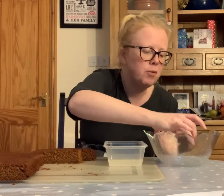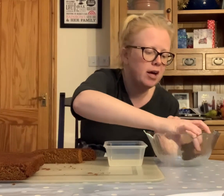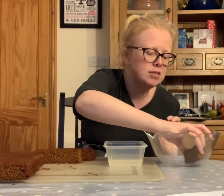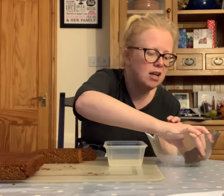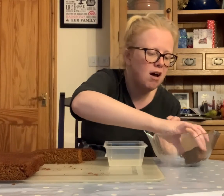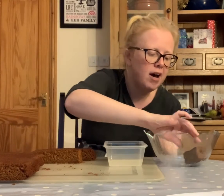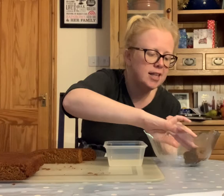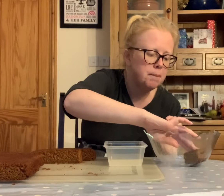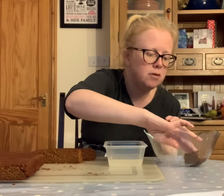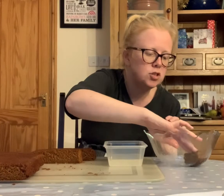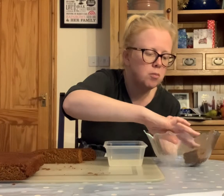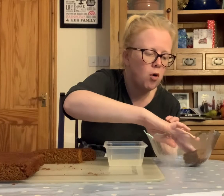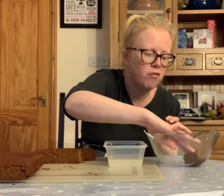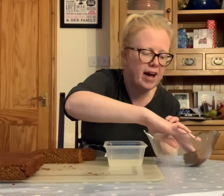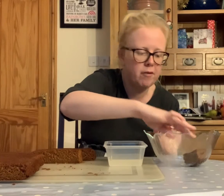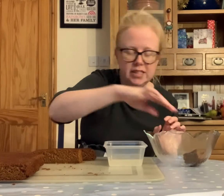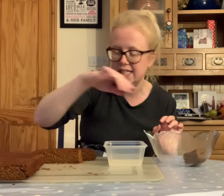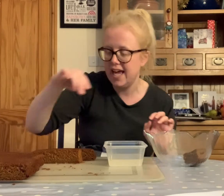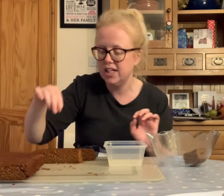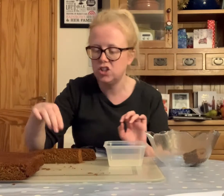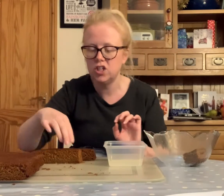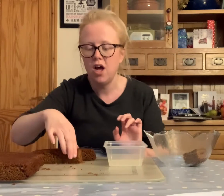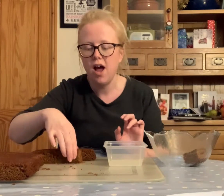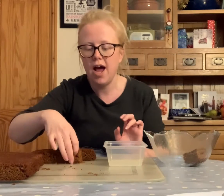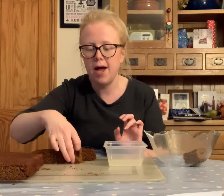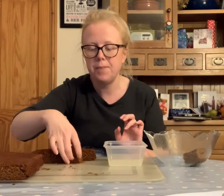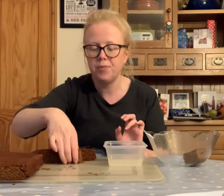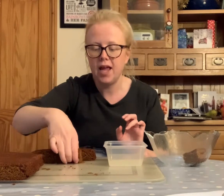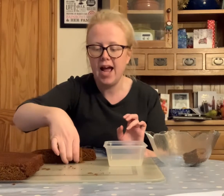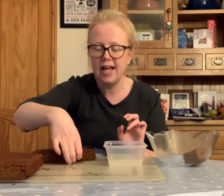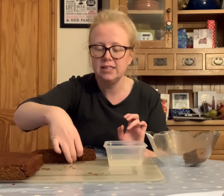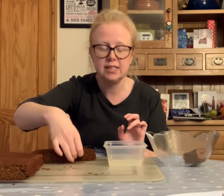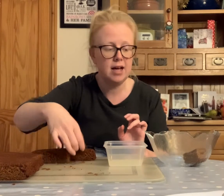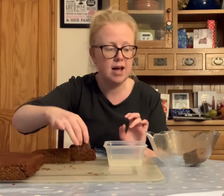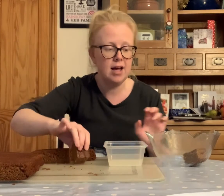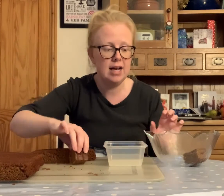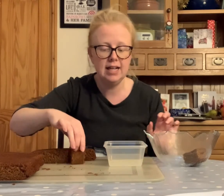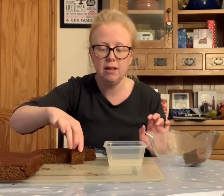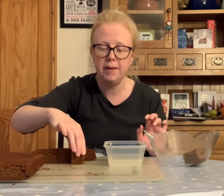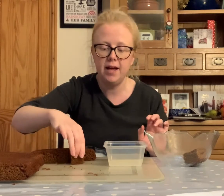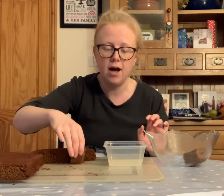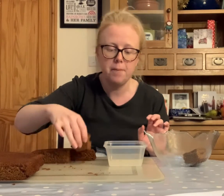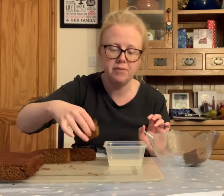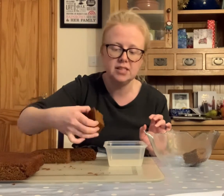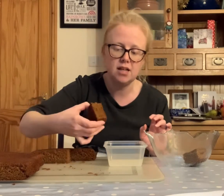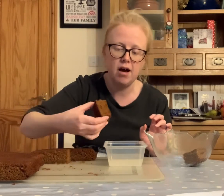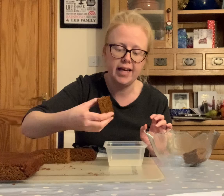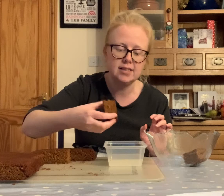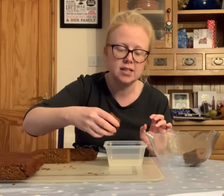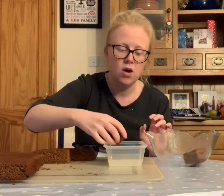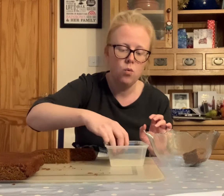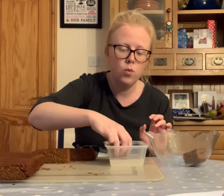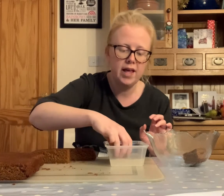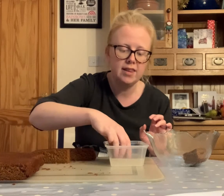to line the bottom of our dish and a little bit up the sides with